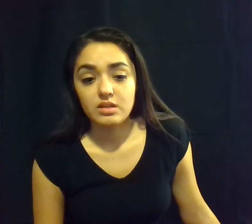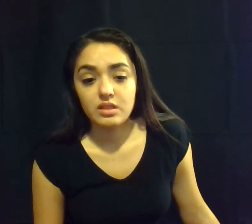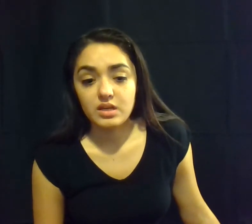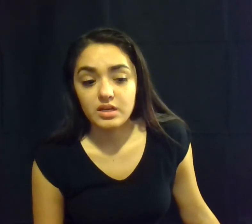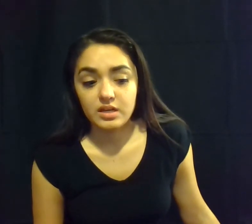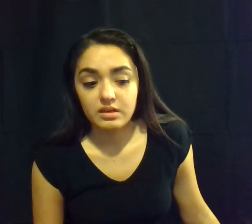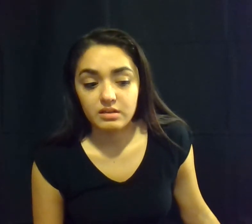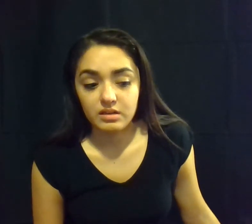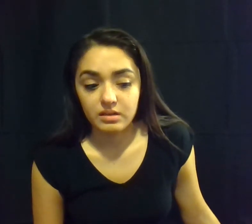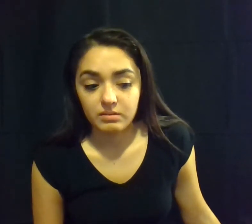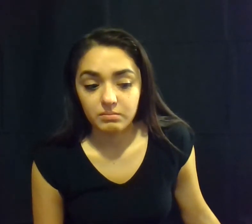the